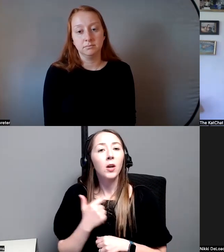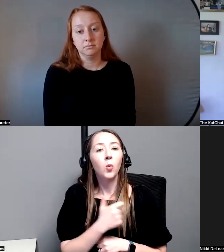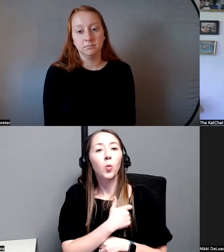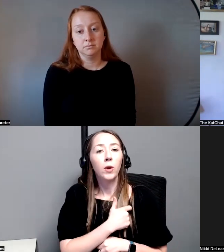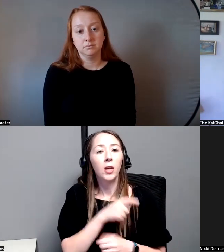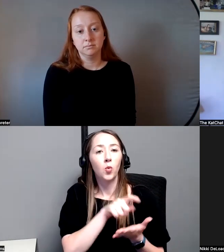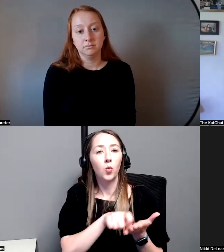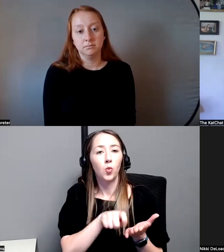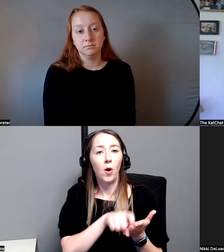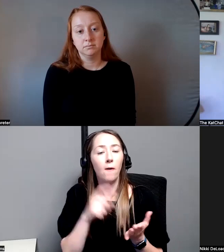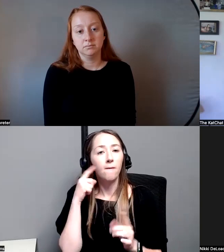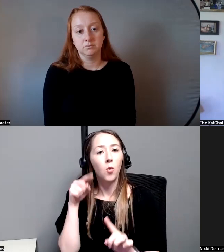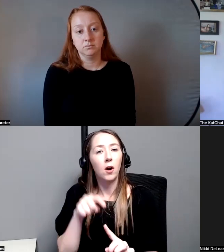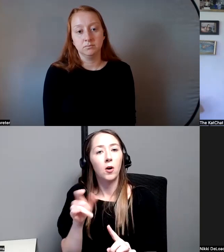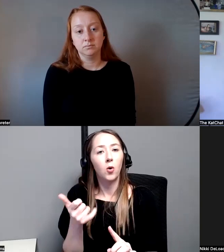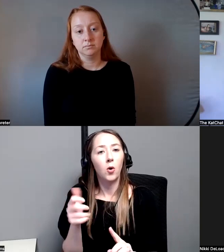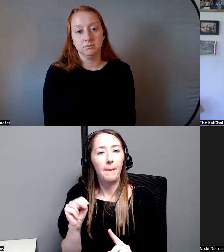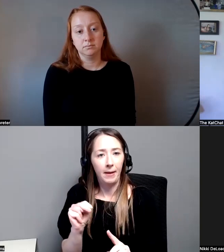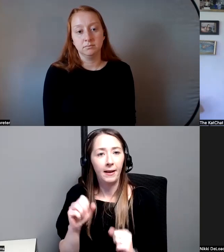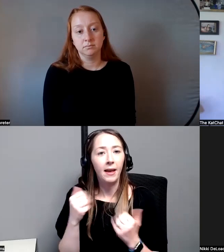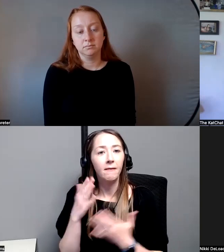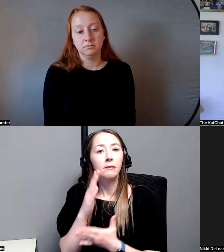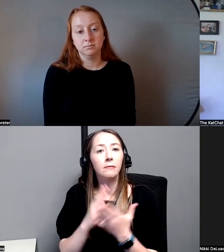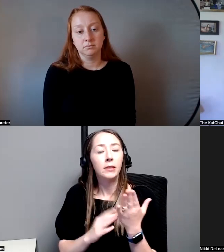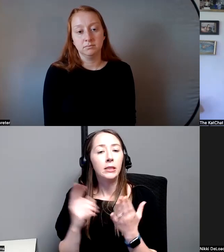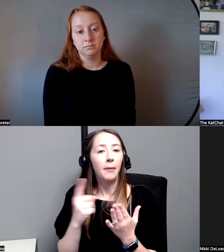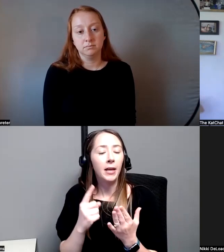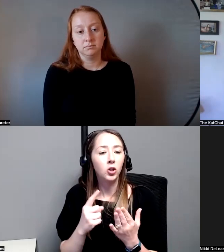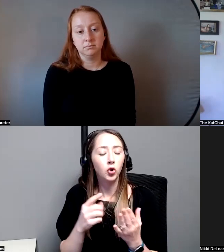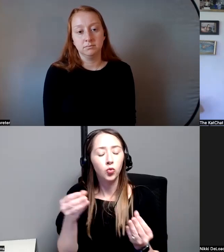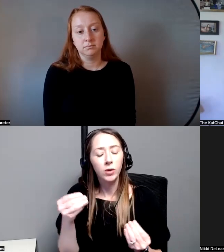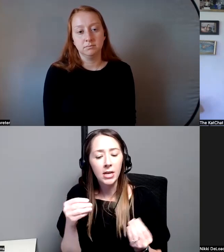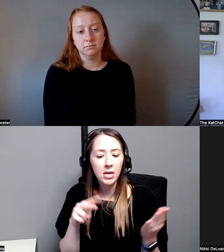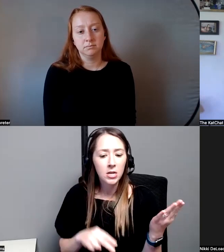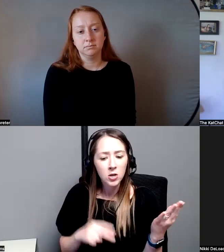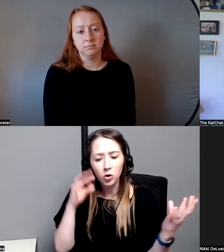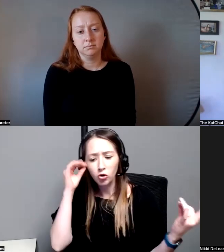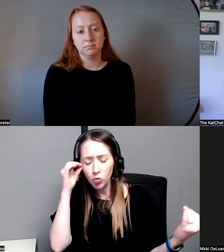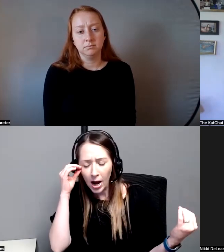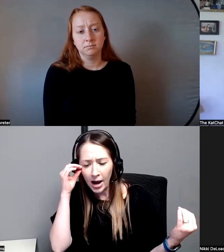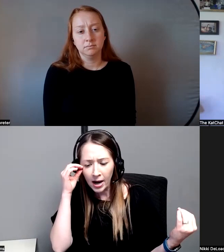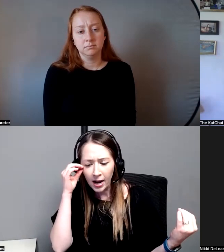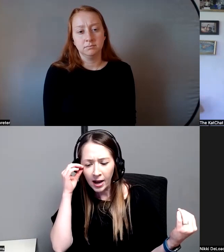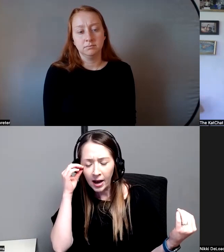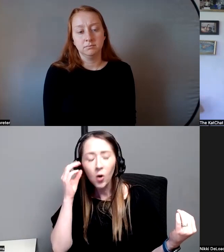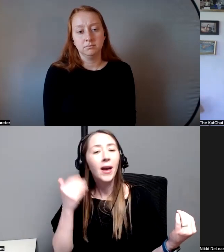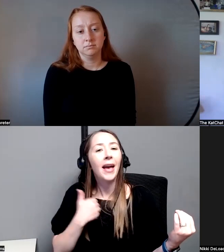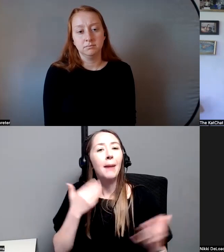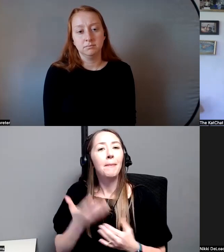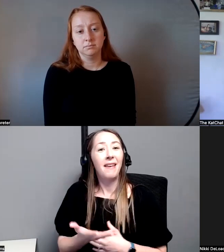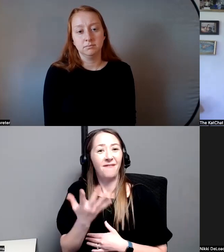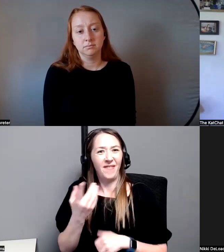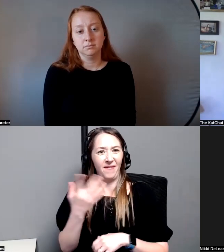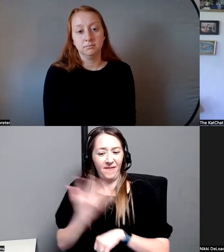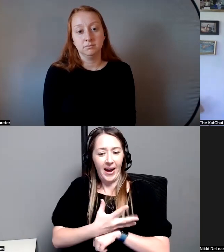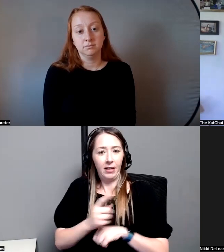we wrote for him. We gave him something to chew on. And we had about 5